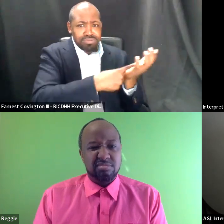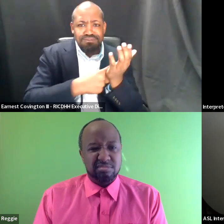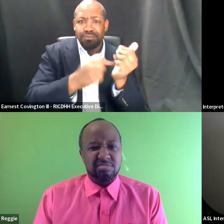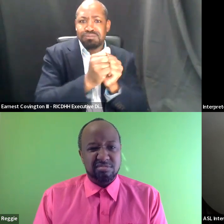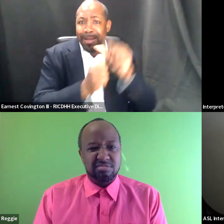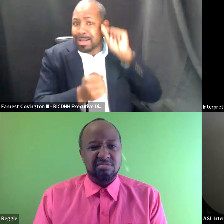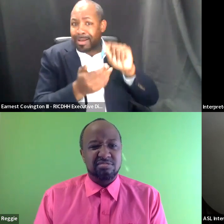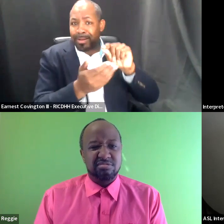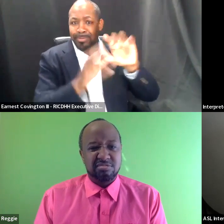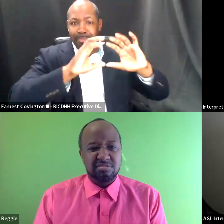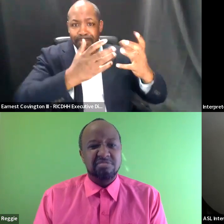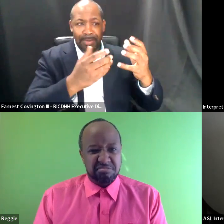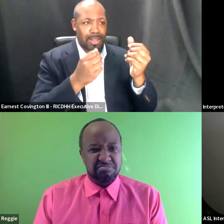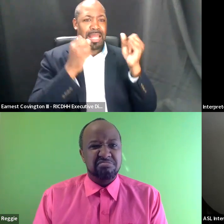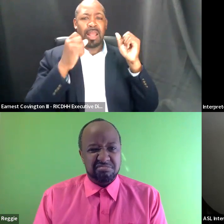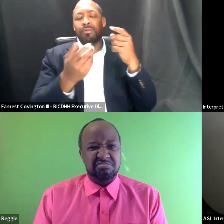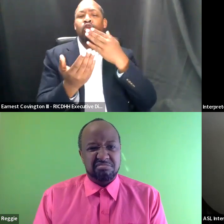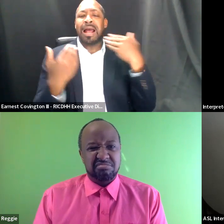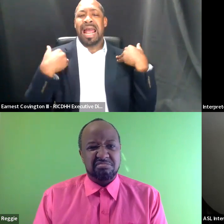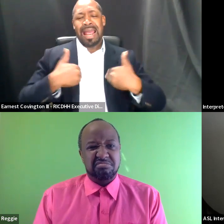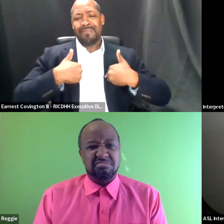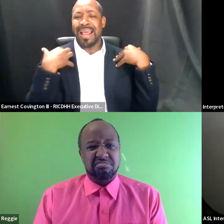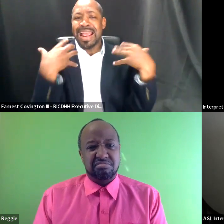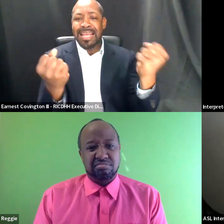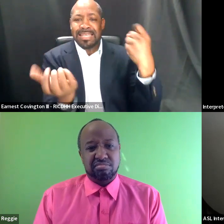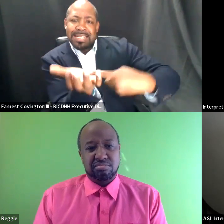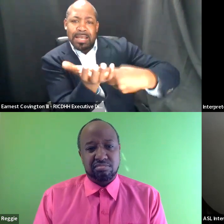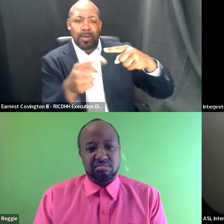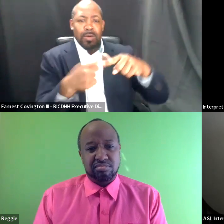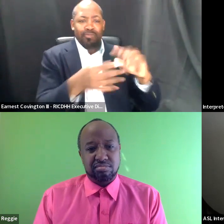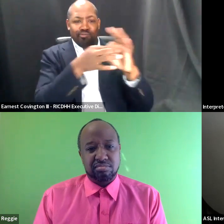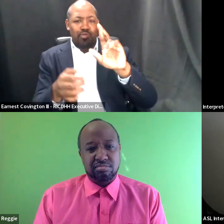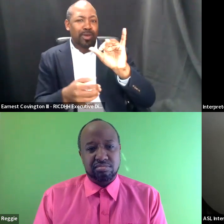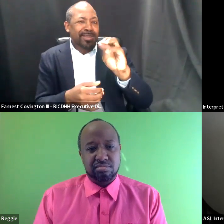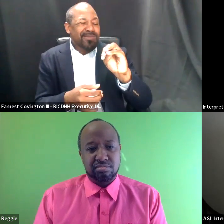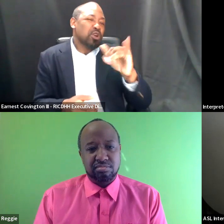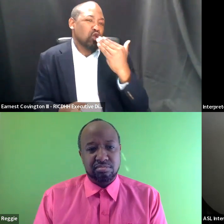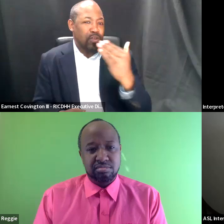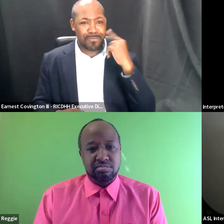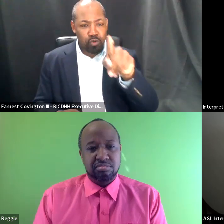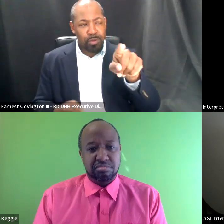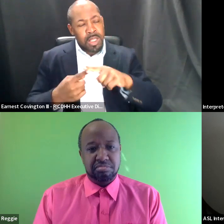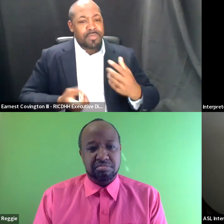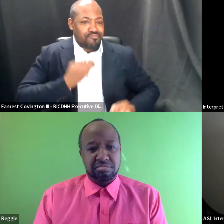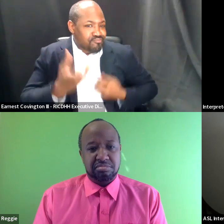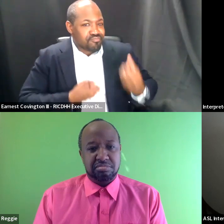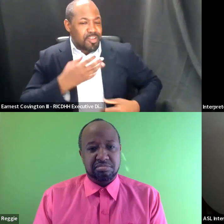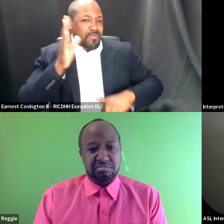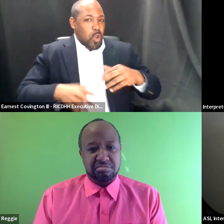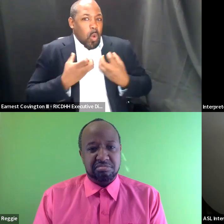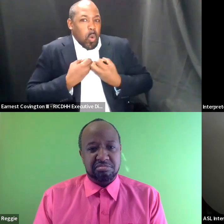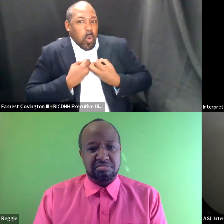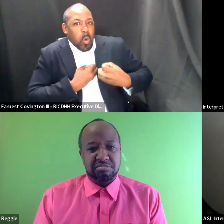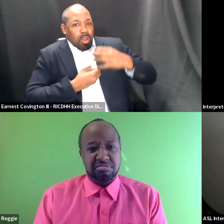it's important that we hold space like this to unpack what happened and to use them as educational moments. And I think it will help